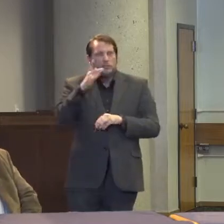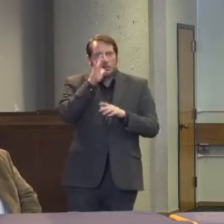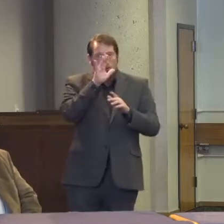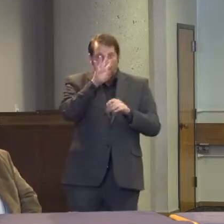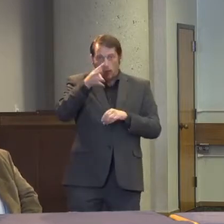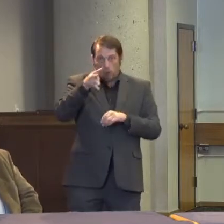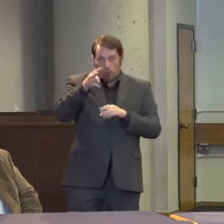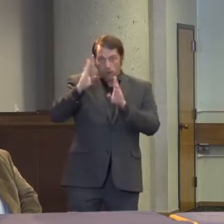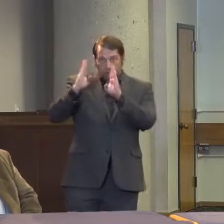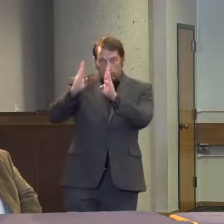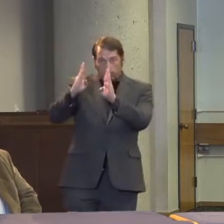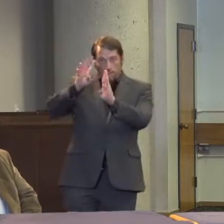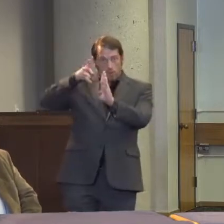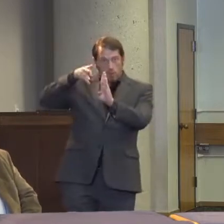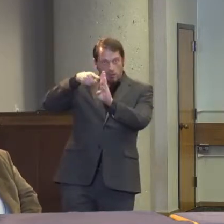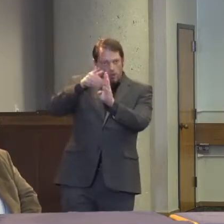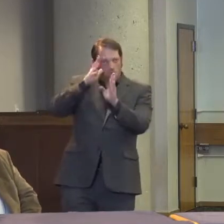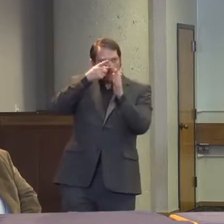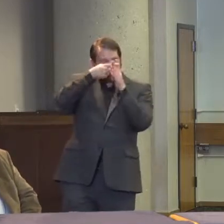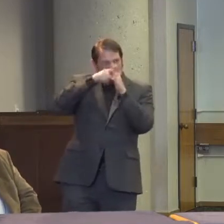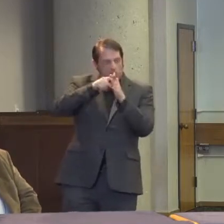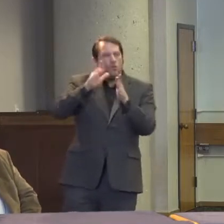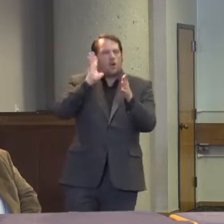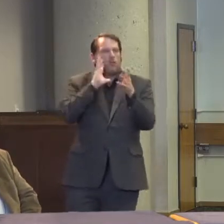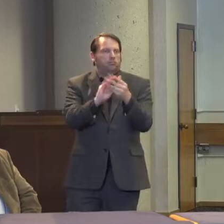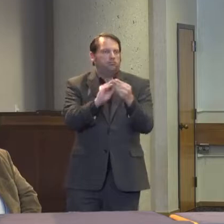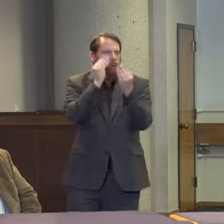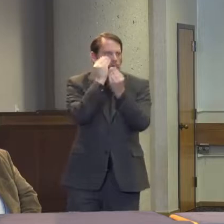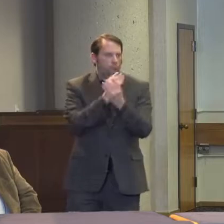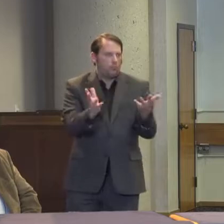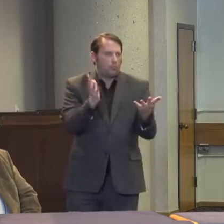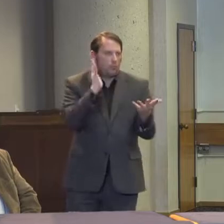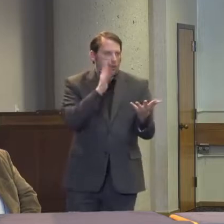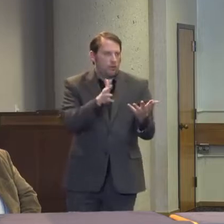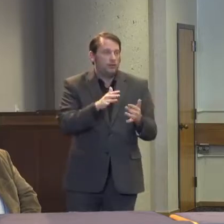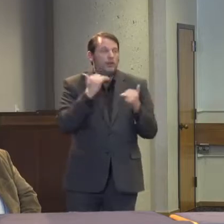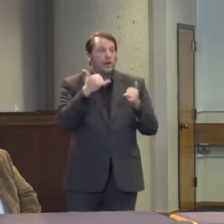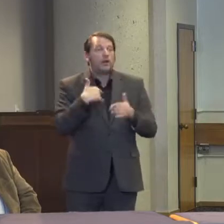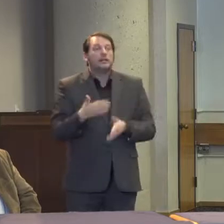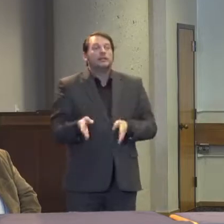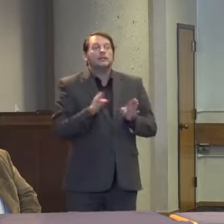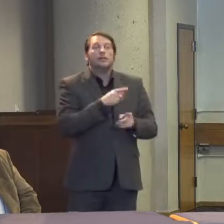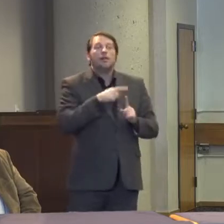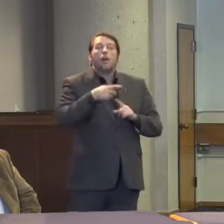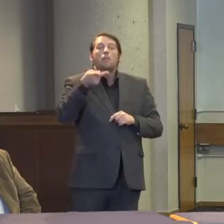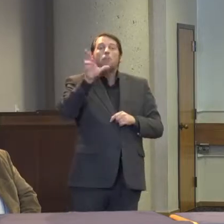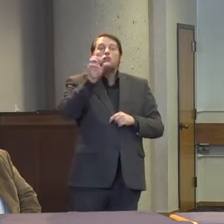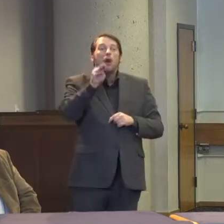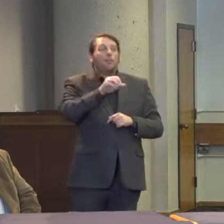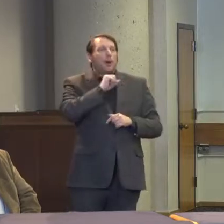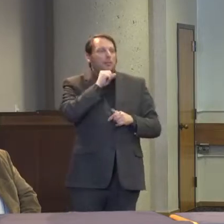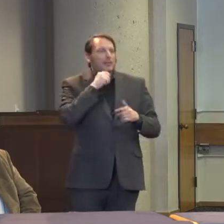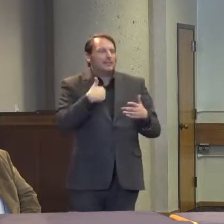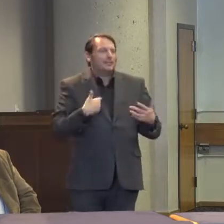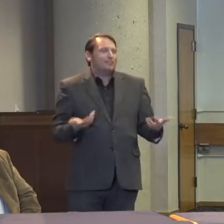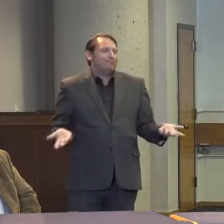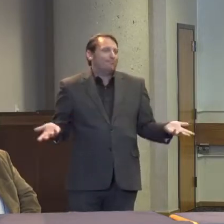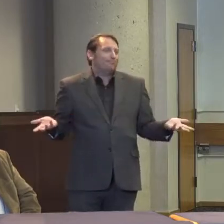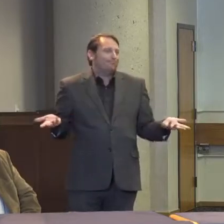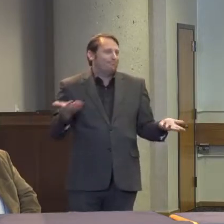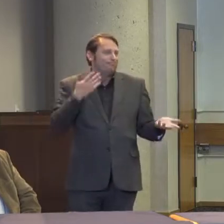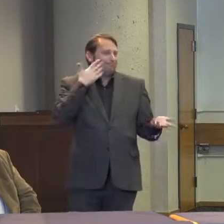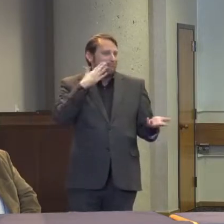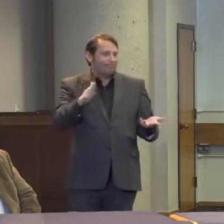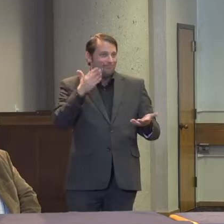When we talk about proms, I don't know. As I said earlier, this closure is scheduled to end on April